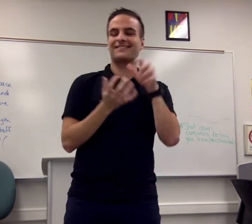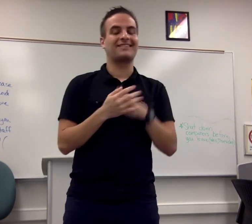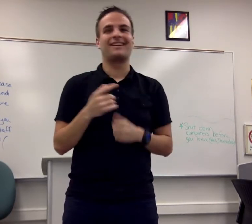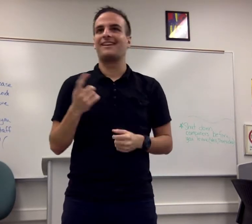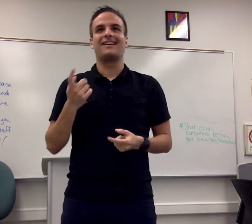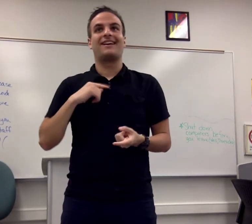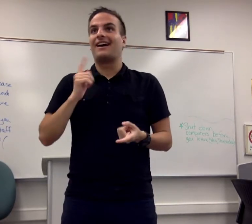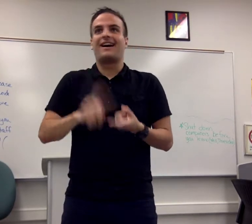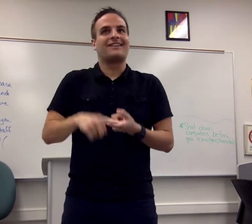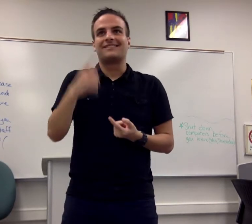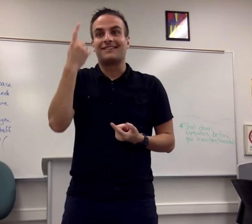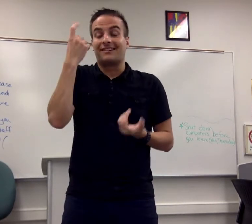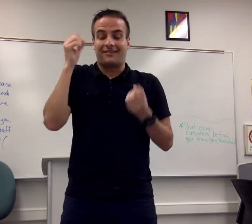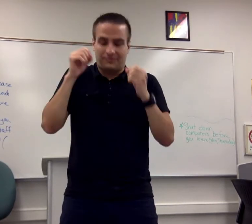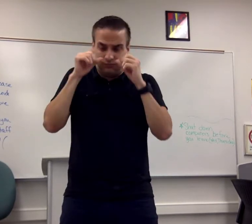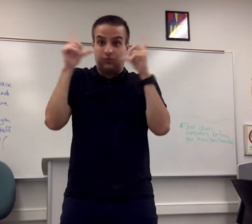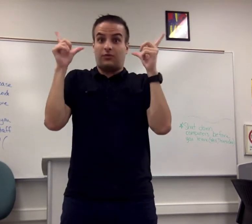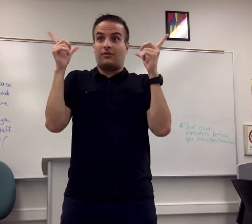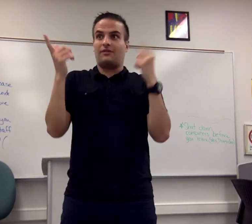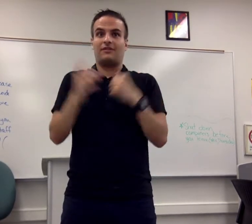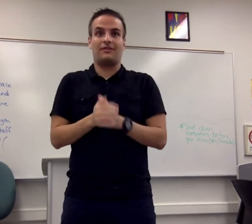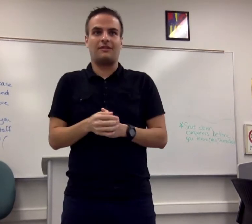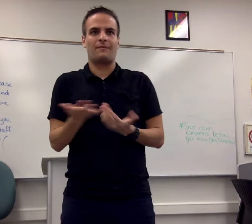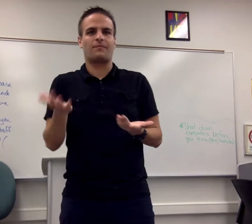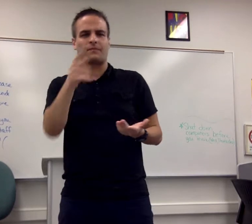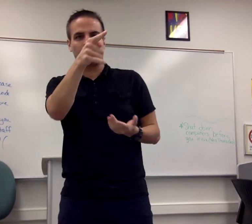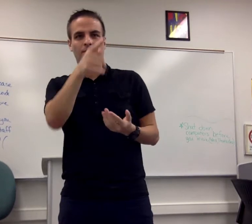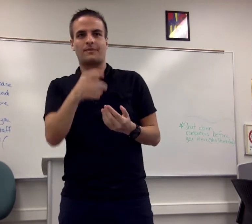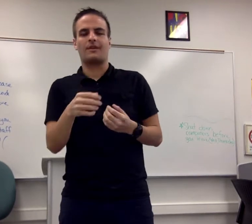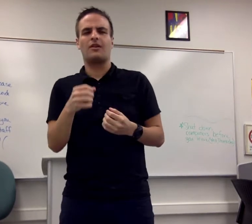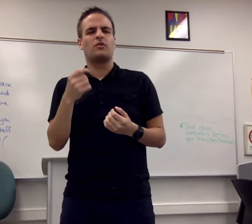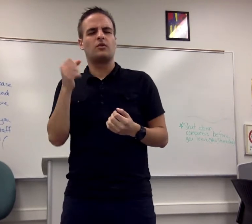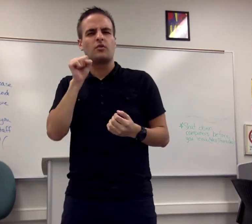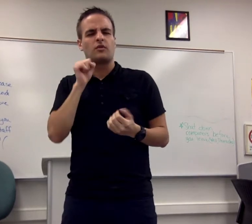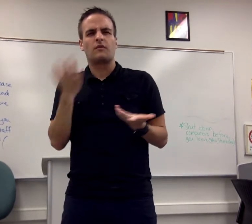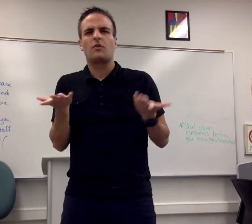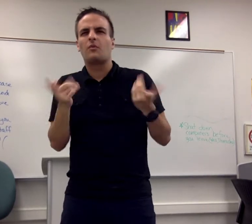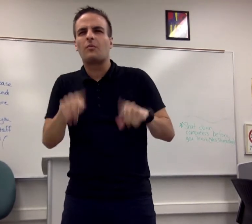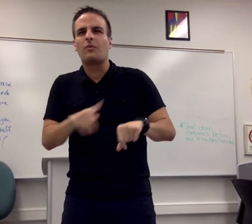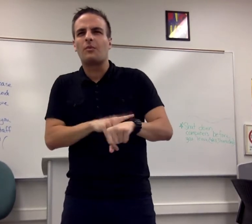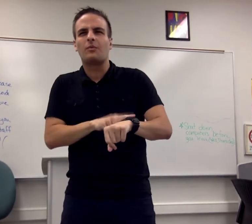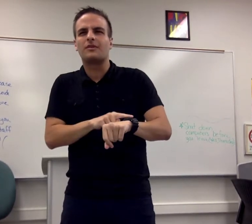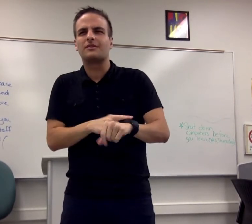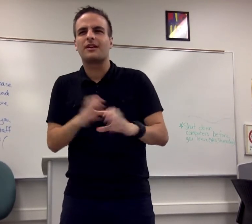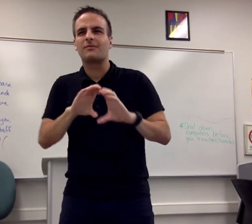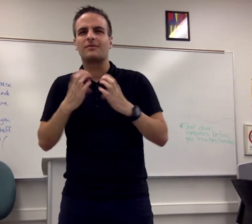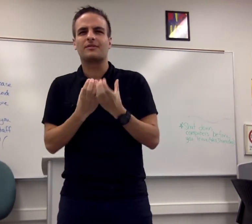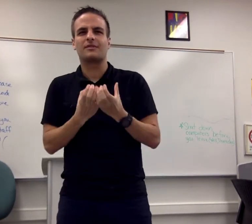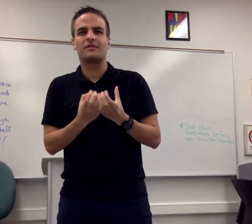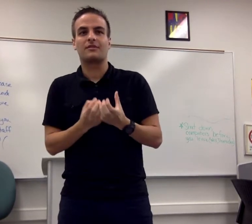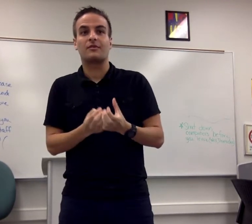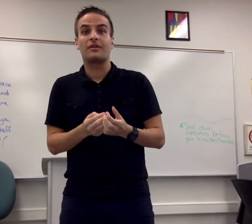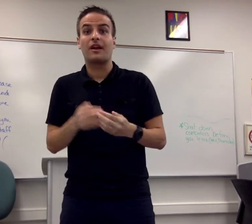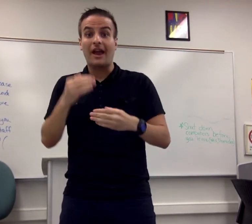in shock. I was in shock. What time was this class? In the afternoon. It was an afternoon. Yeah. And